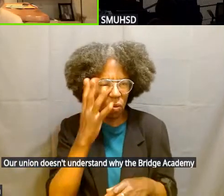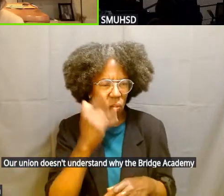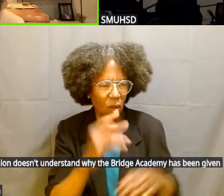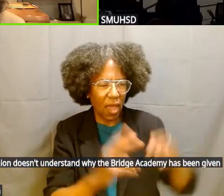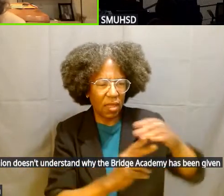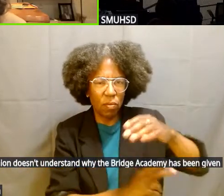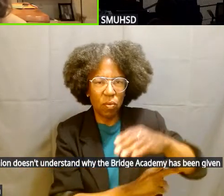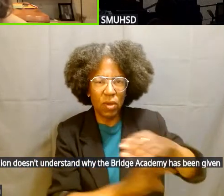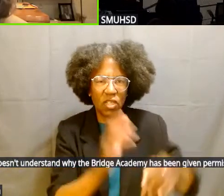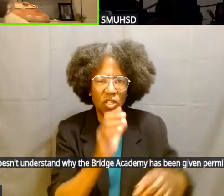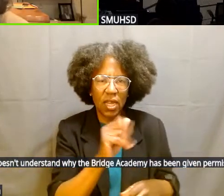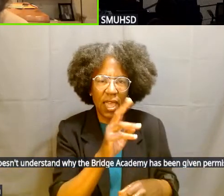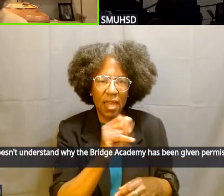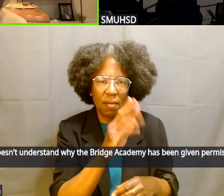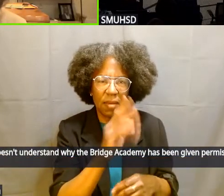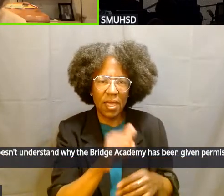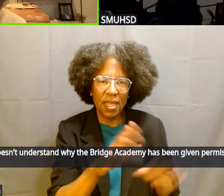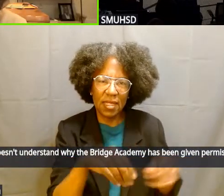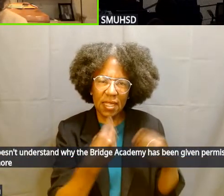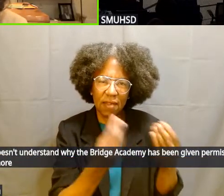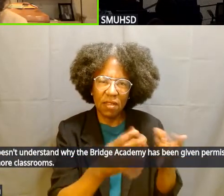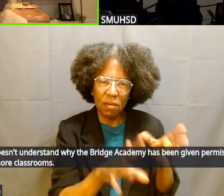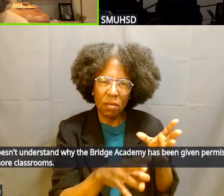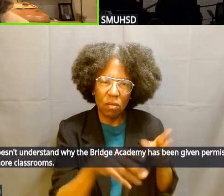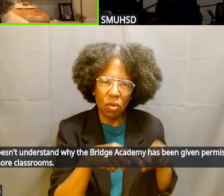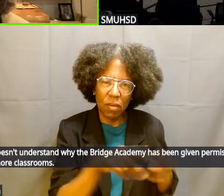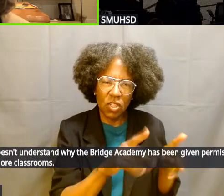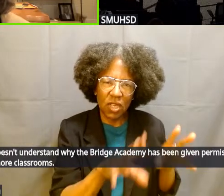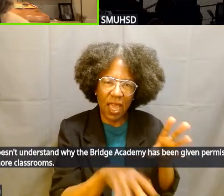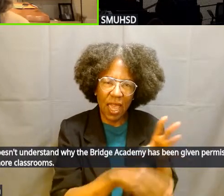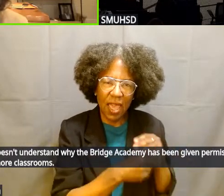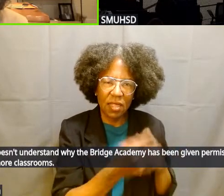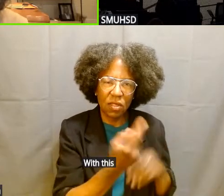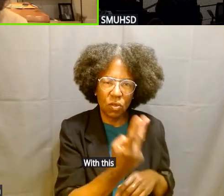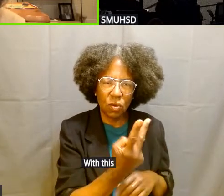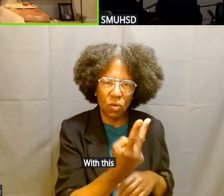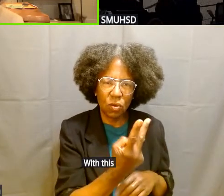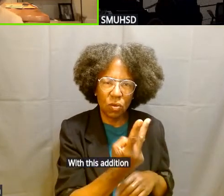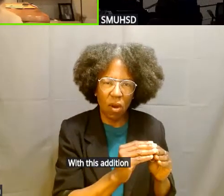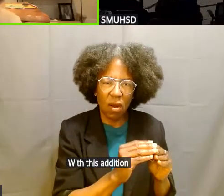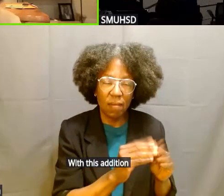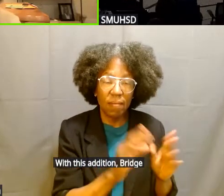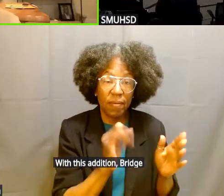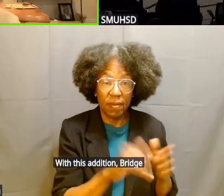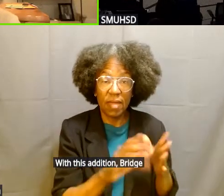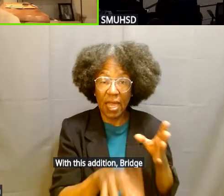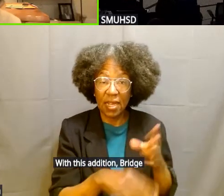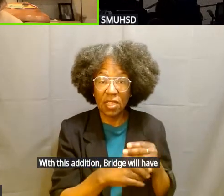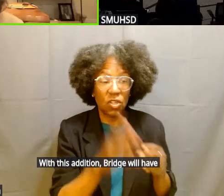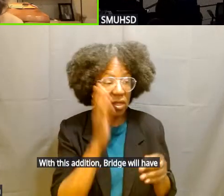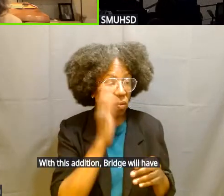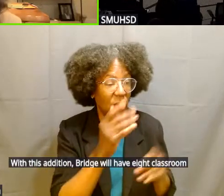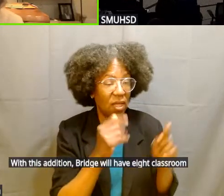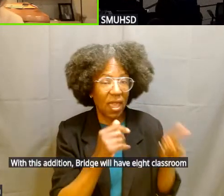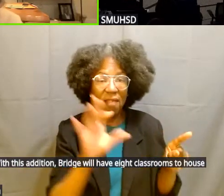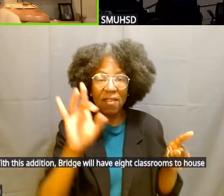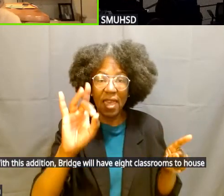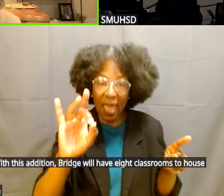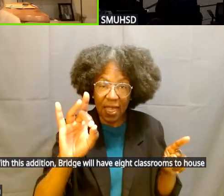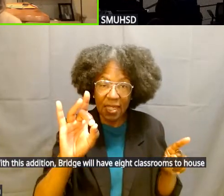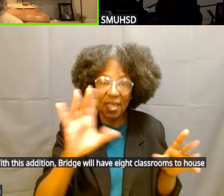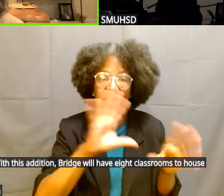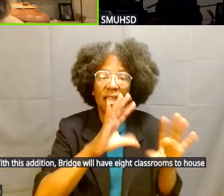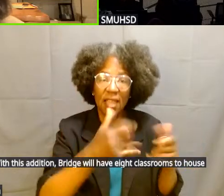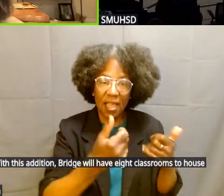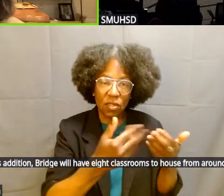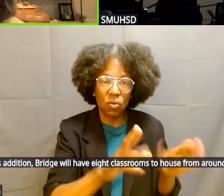permission to add 2 more classrooms. With this addition, Bridge will have 8 classrooms to house from around